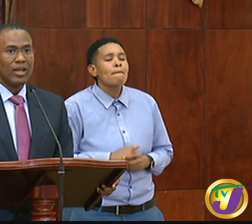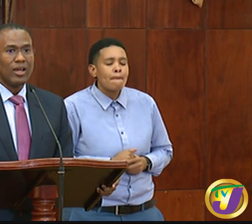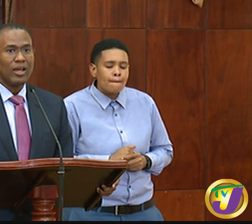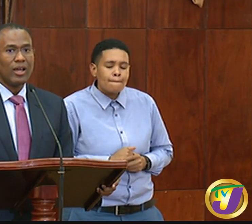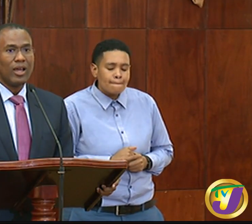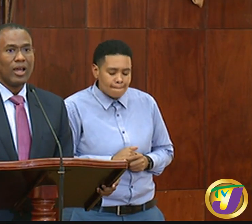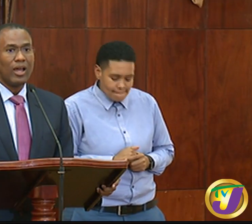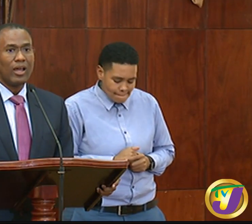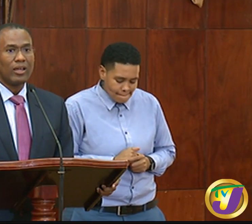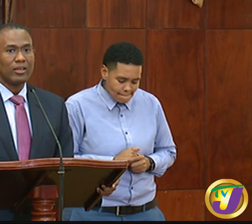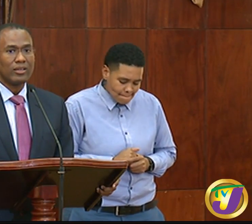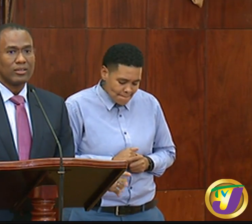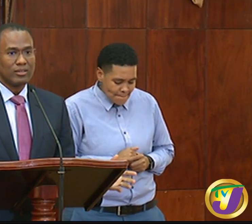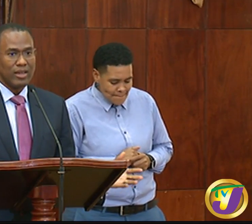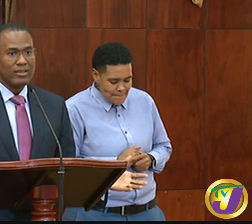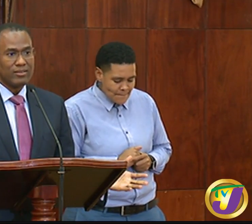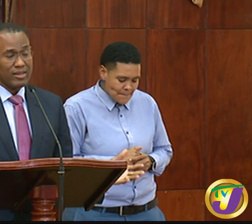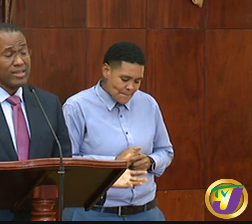particularly